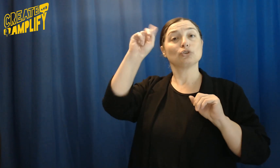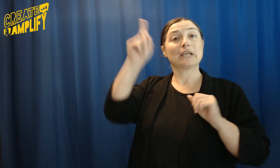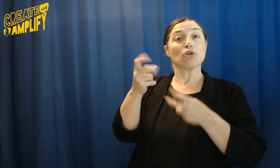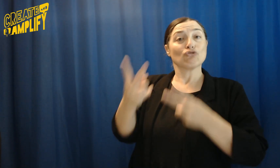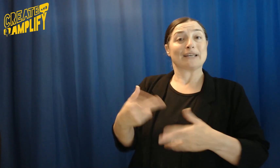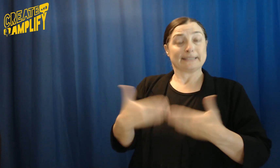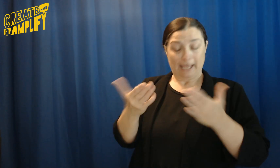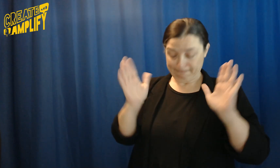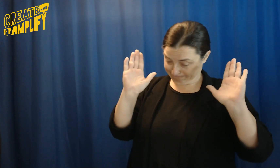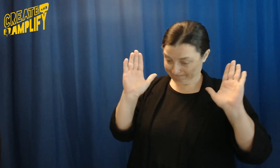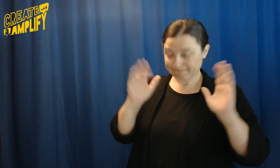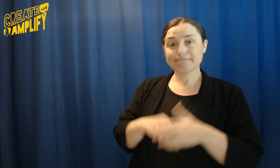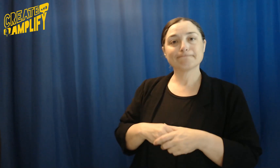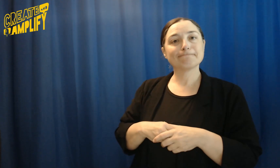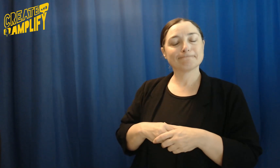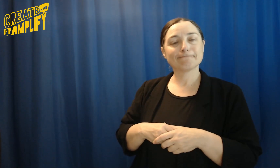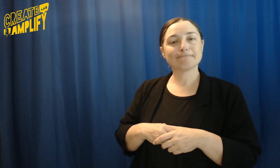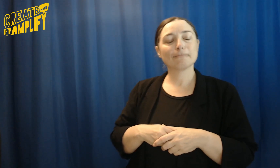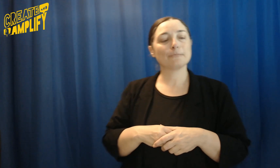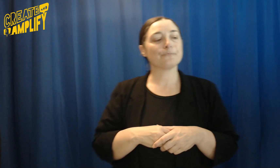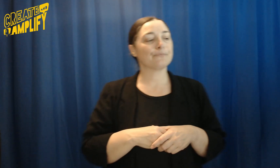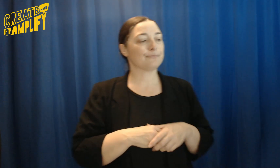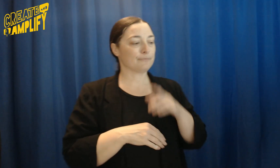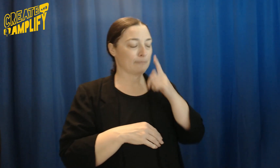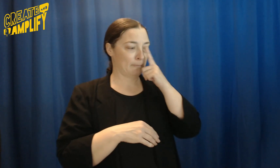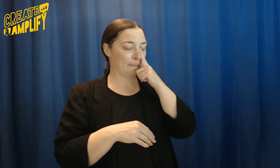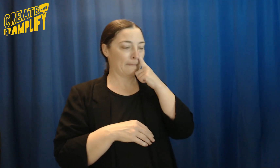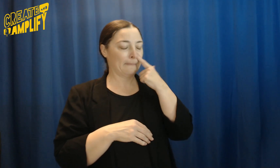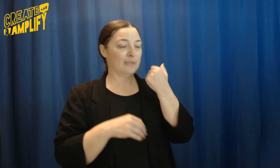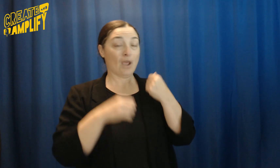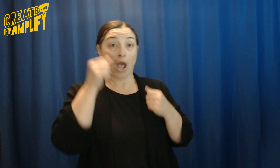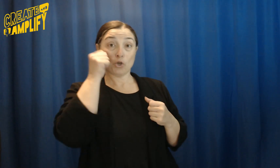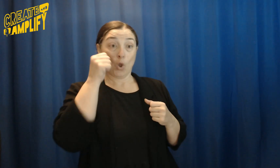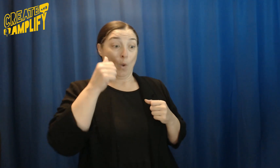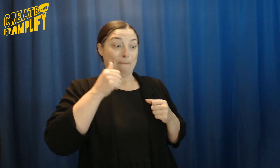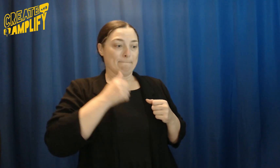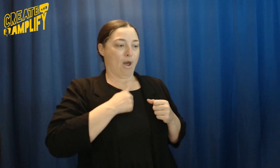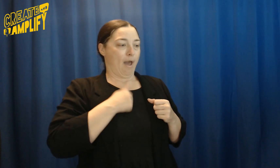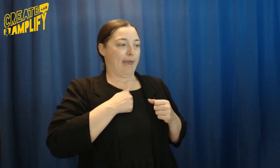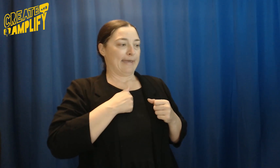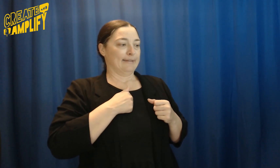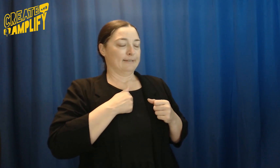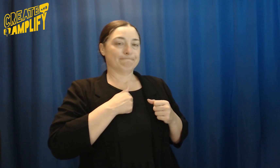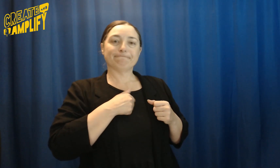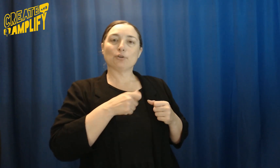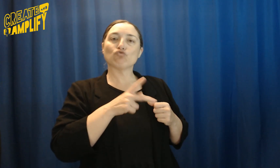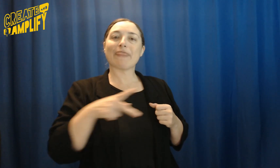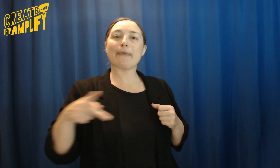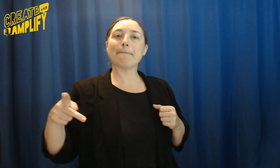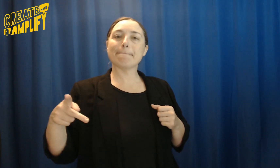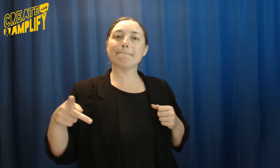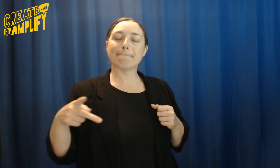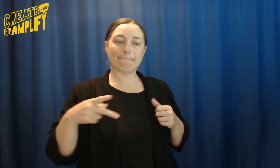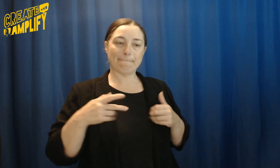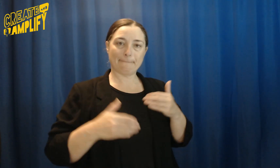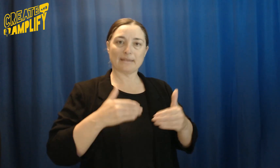Yeah. I know that it's part of my rhythm. I know that when I'm in a frenzy and excited to be working